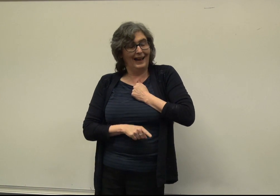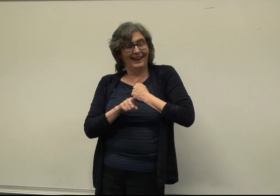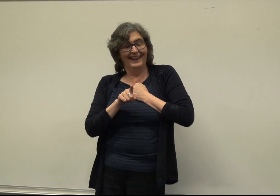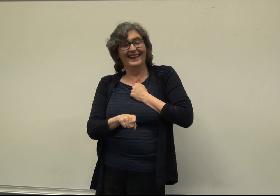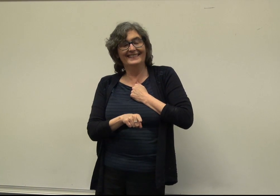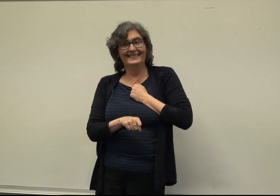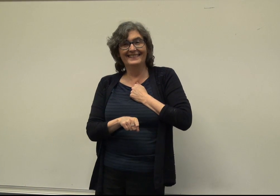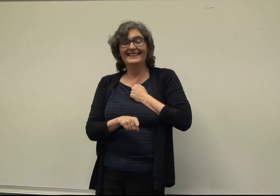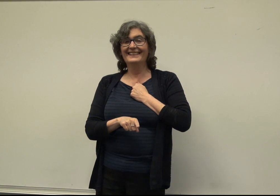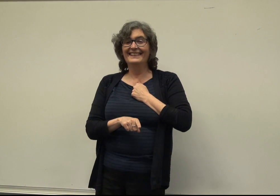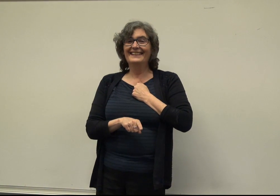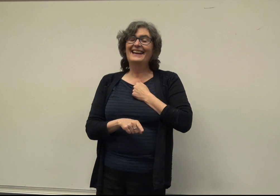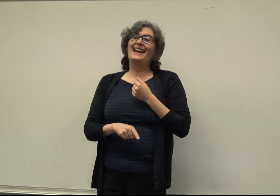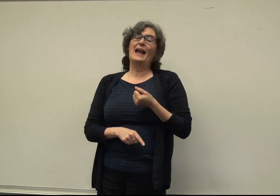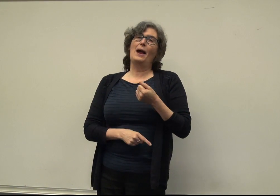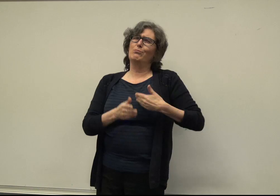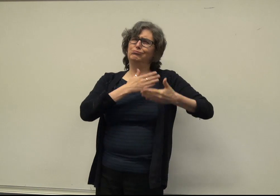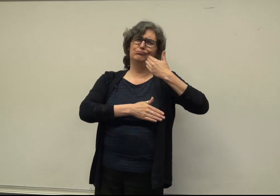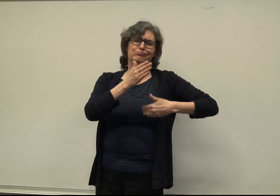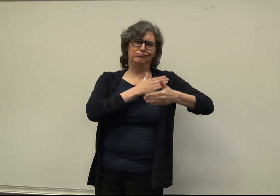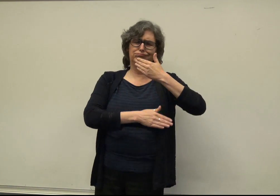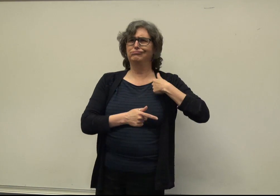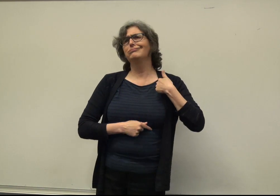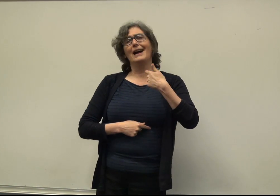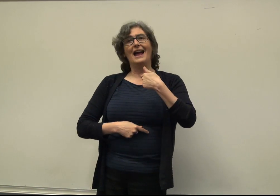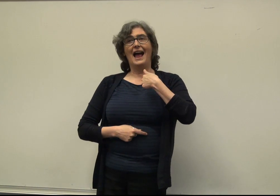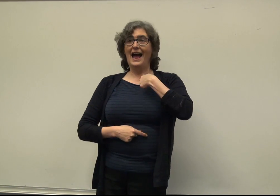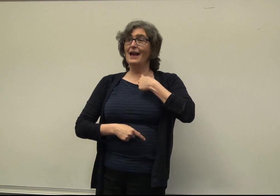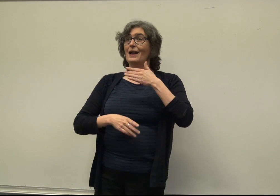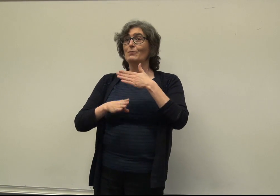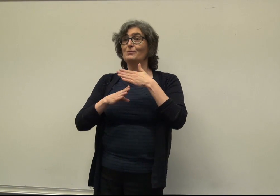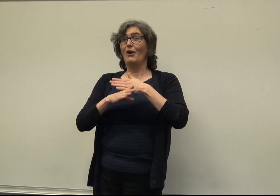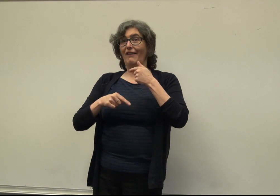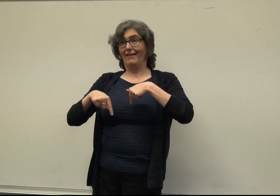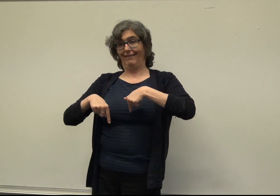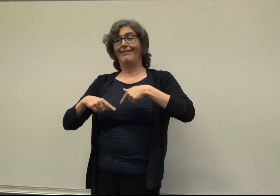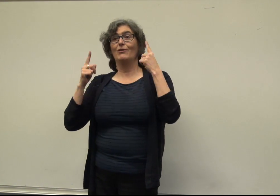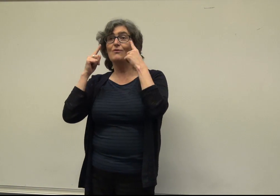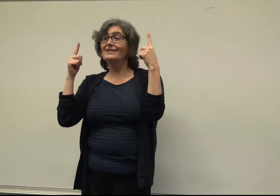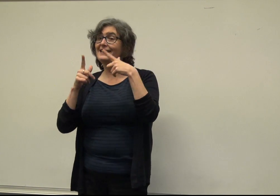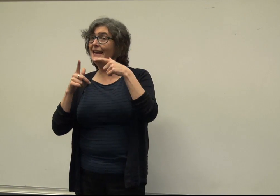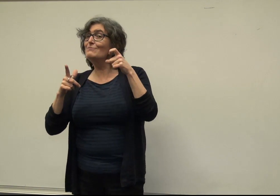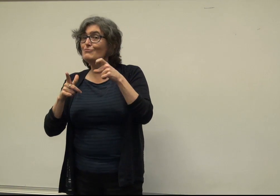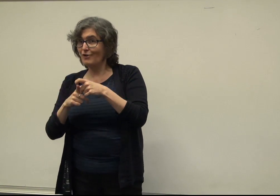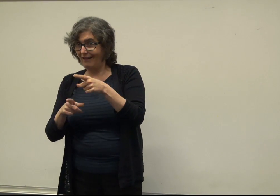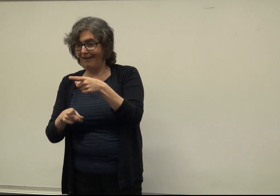ago when I was a temporary lecturer at the University of Edinburgh.